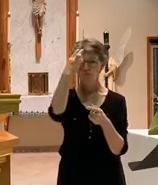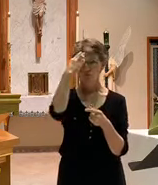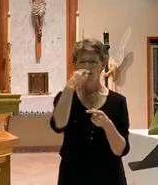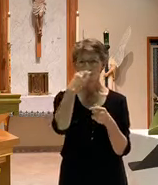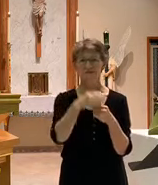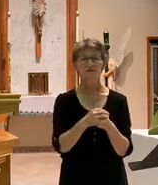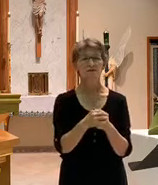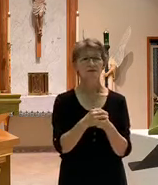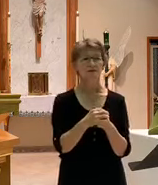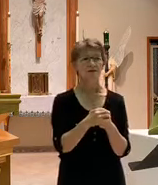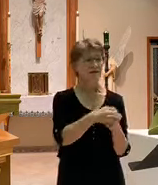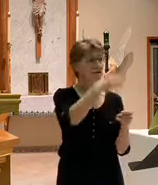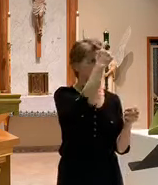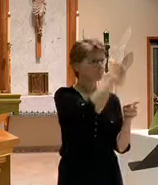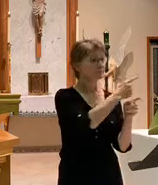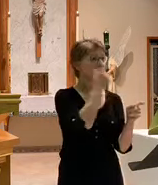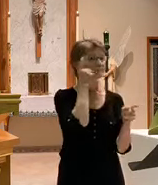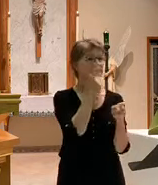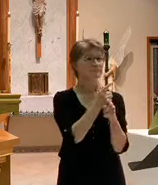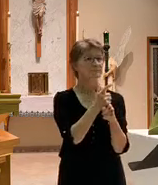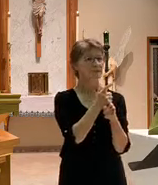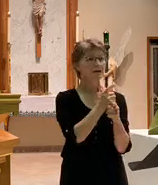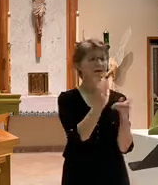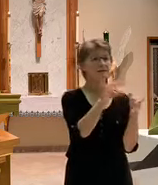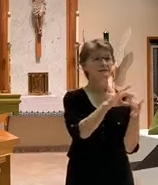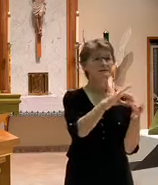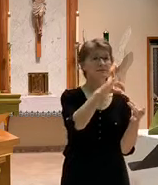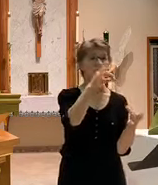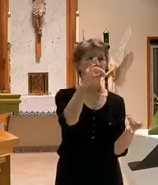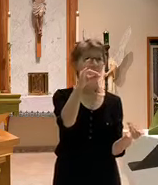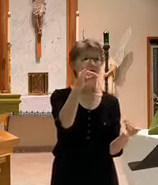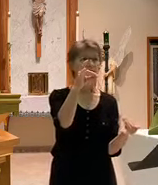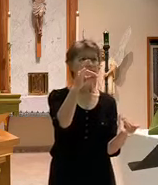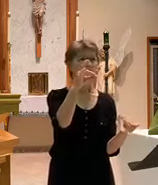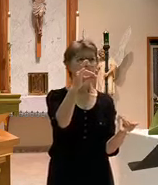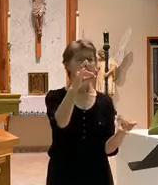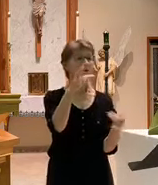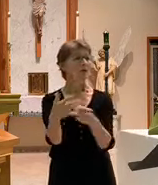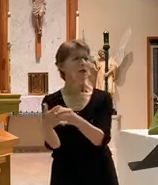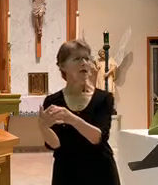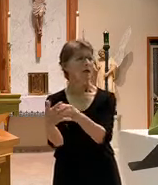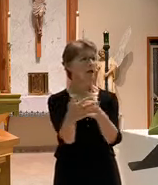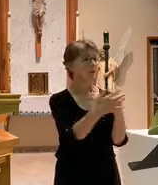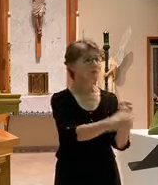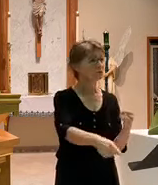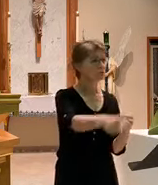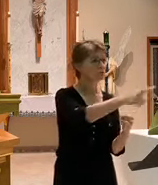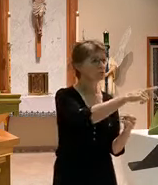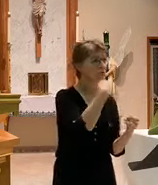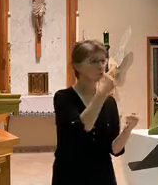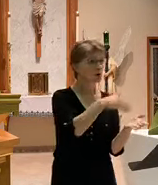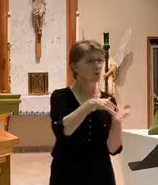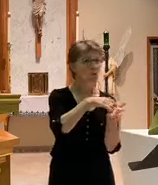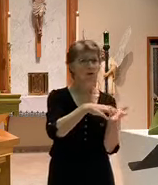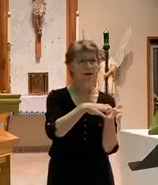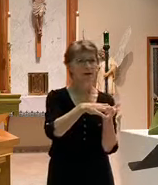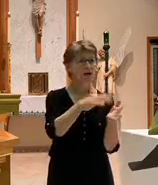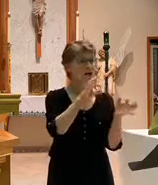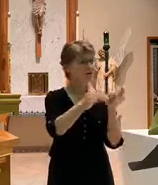Brothers and sisters, the Spirit comes to the aid of our weakness, for we do not know how to pray as we